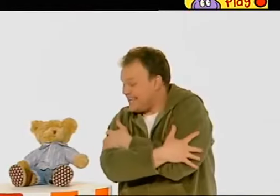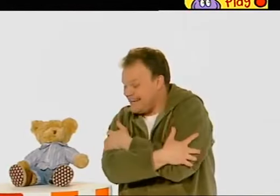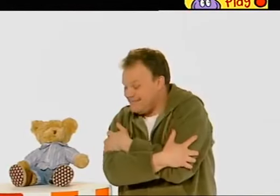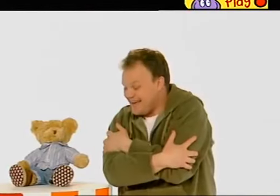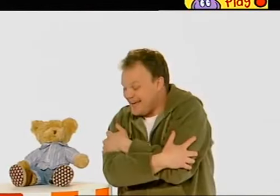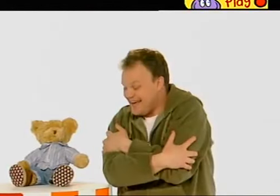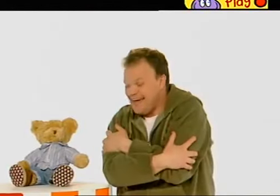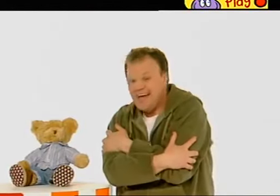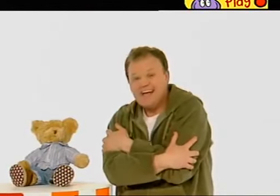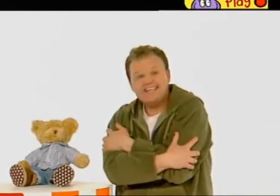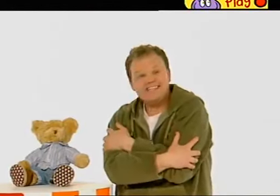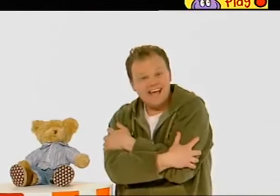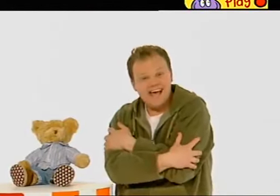Teddy bear, say